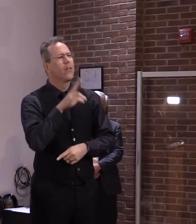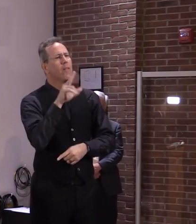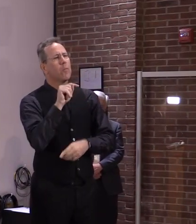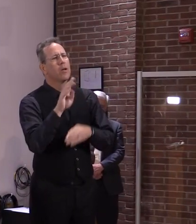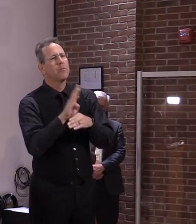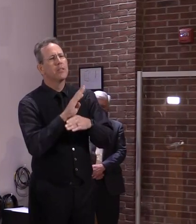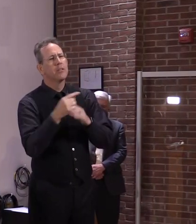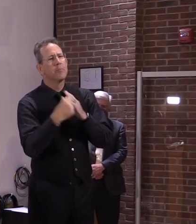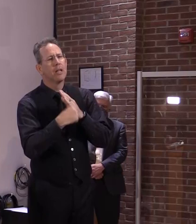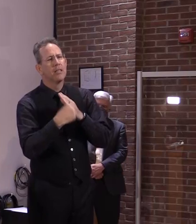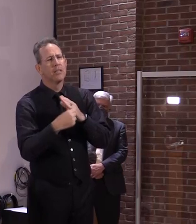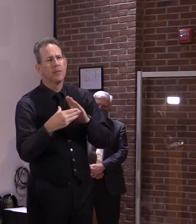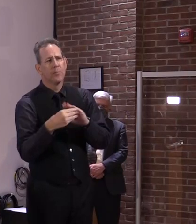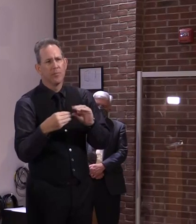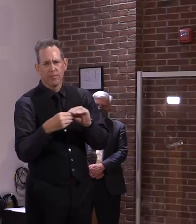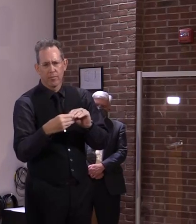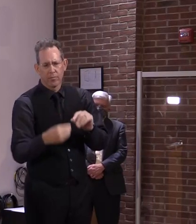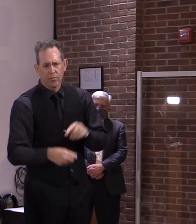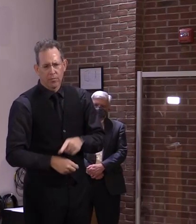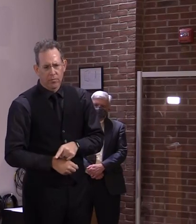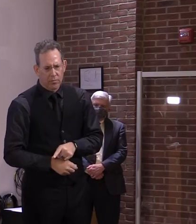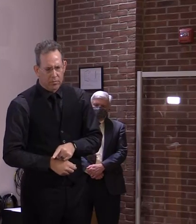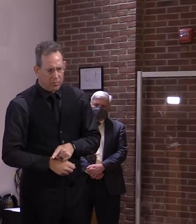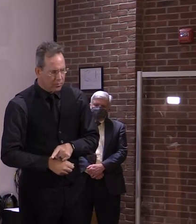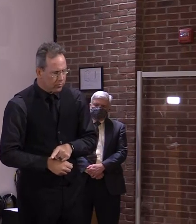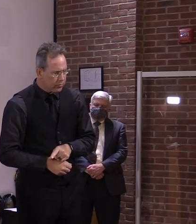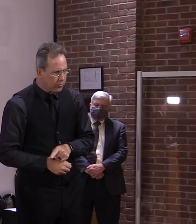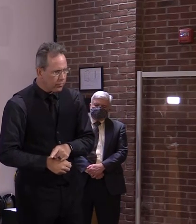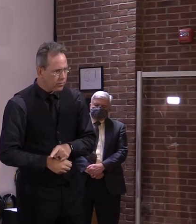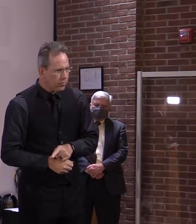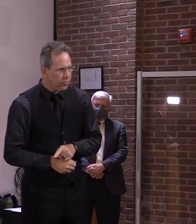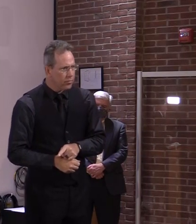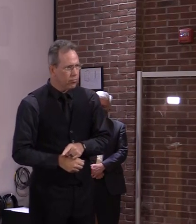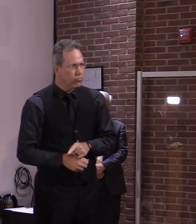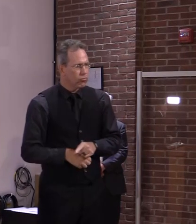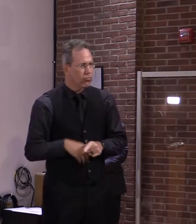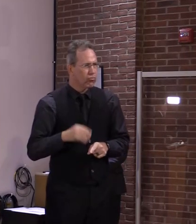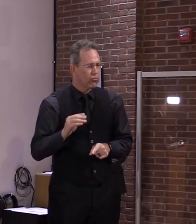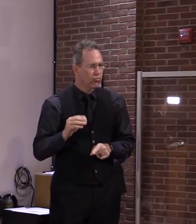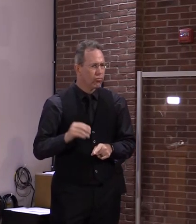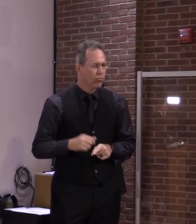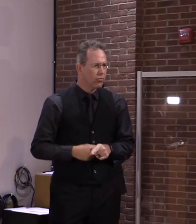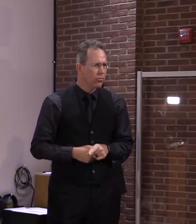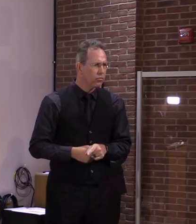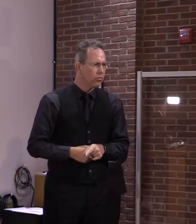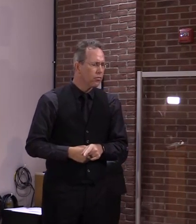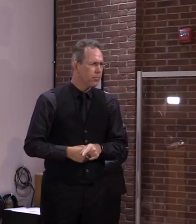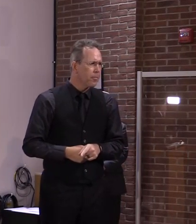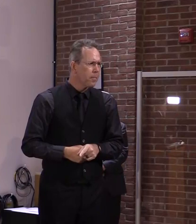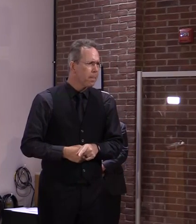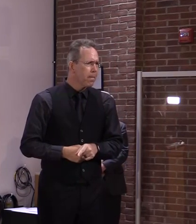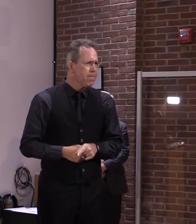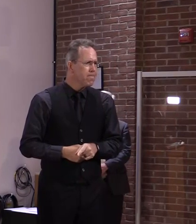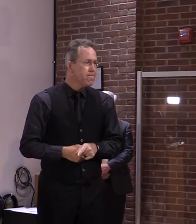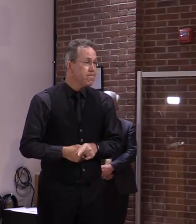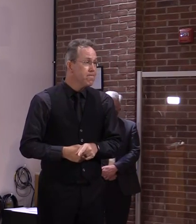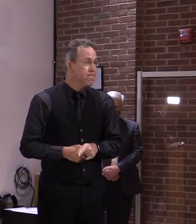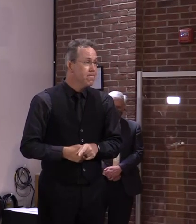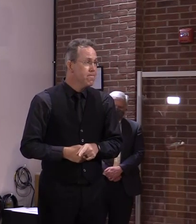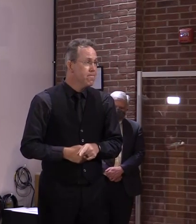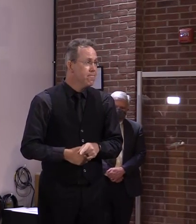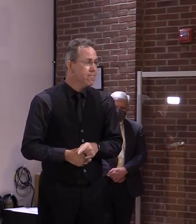Hi, Governor. I was wondering what your take was on the health insurance rates, especially the small group that came through earlier this